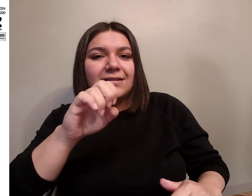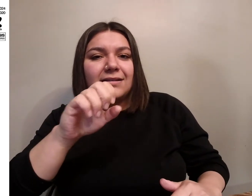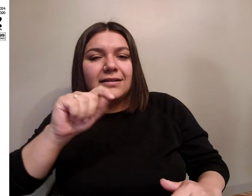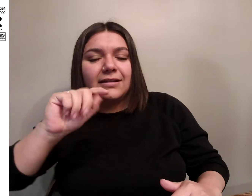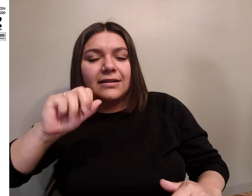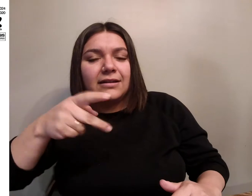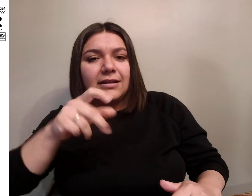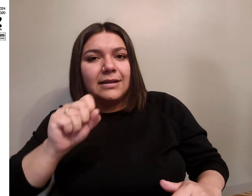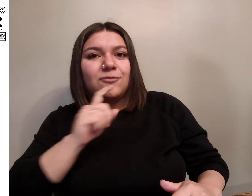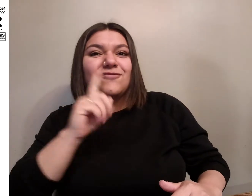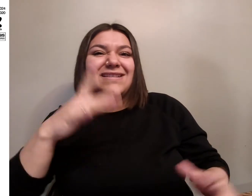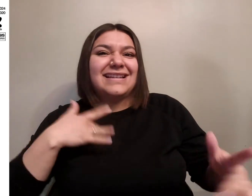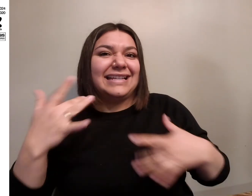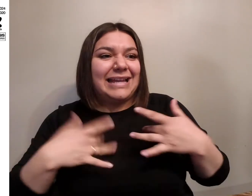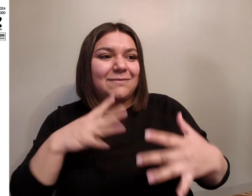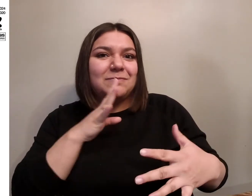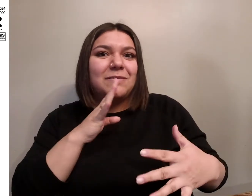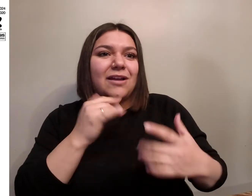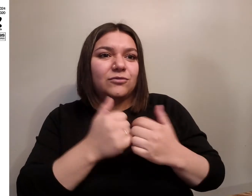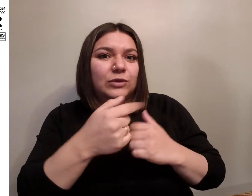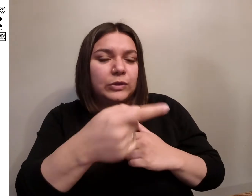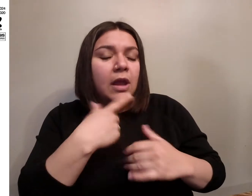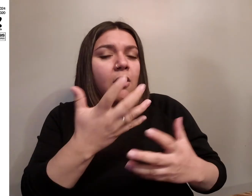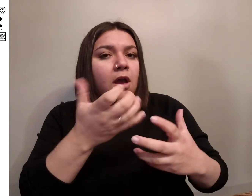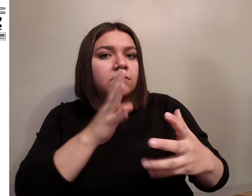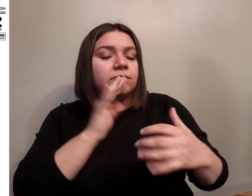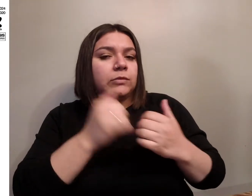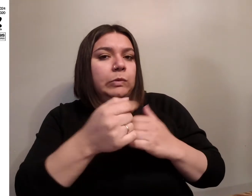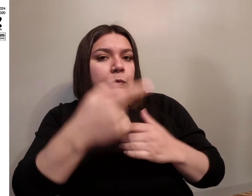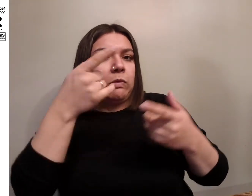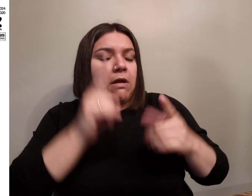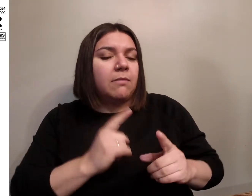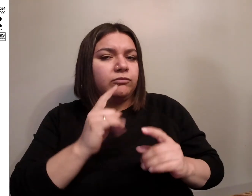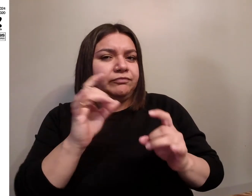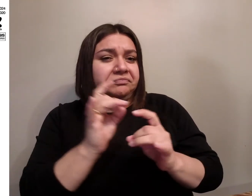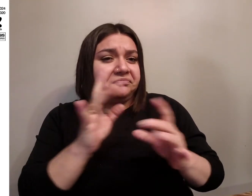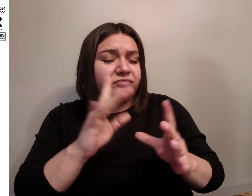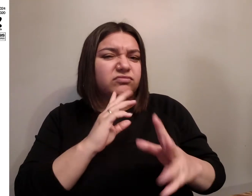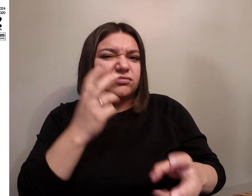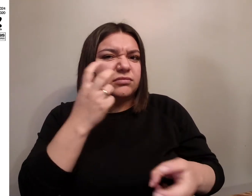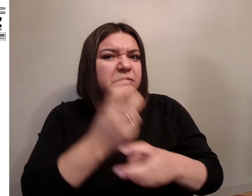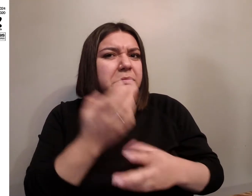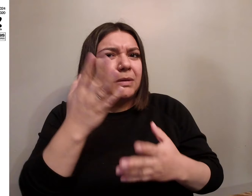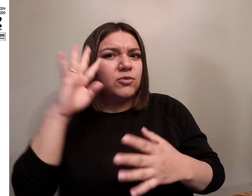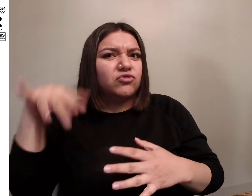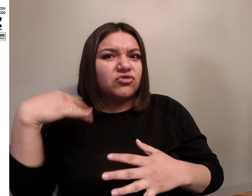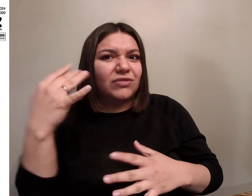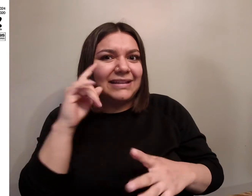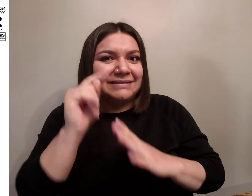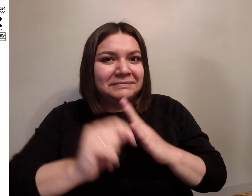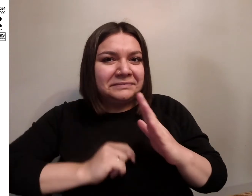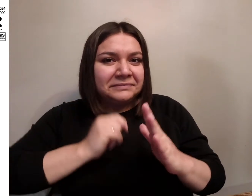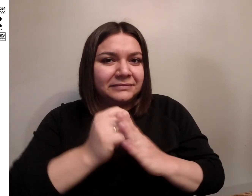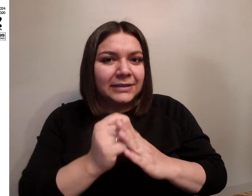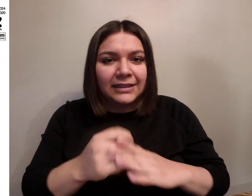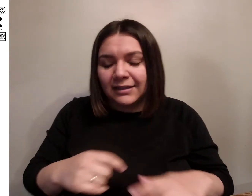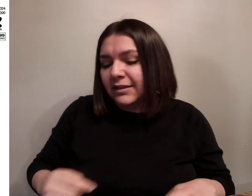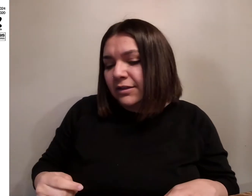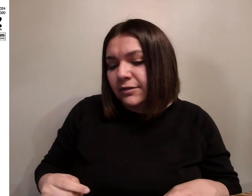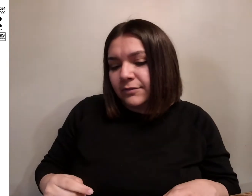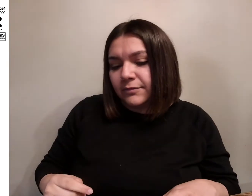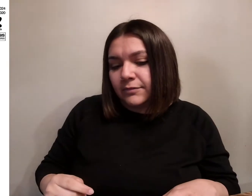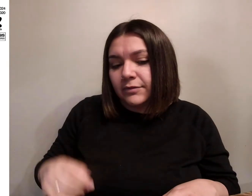of the Quarantine Tapes. I really wanted to talk to you in these dire, difficult, and